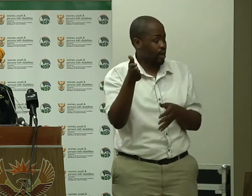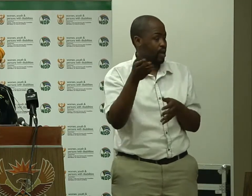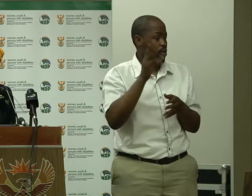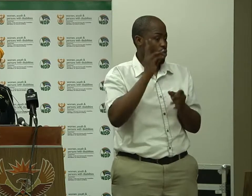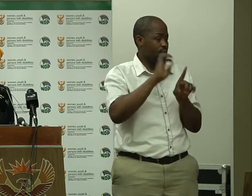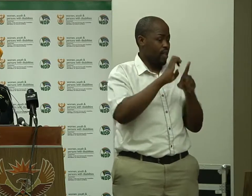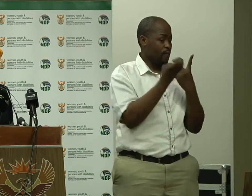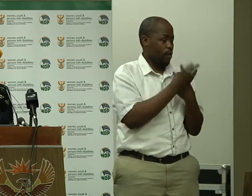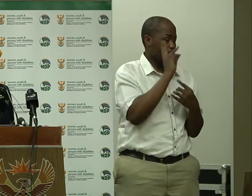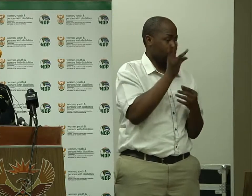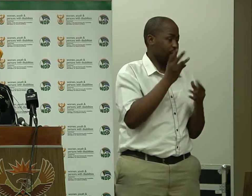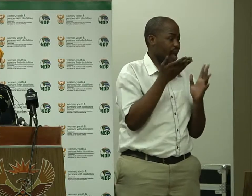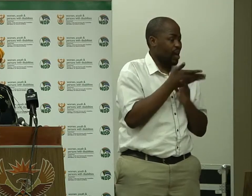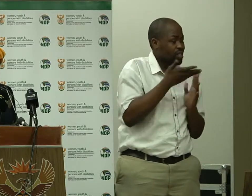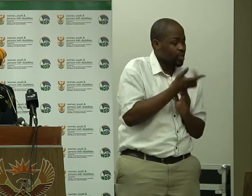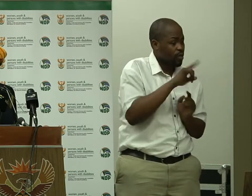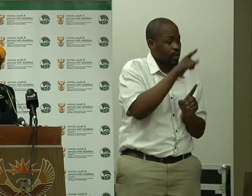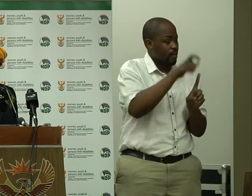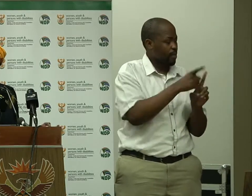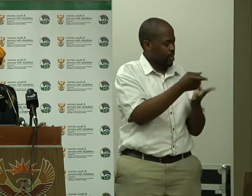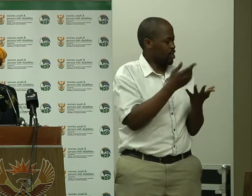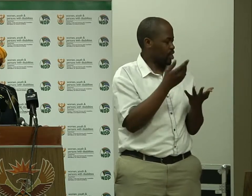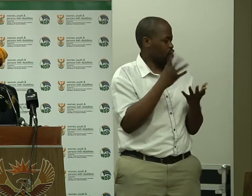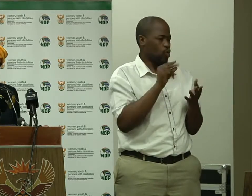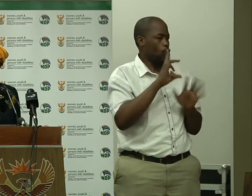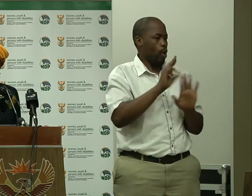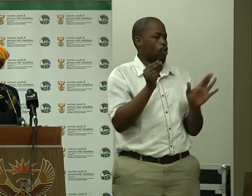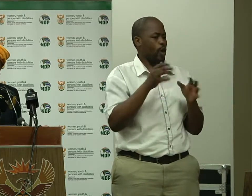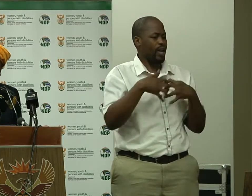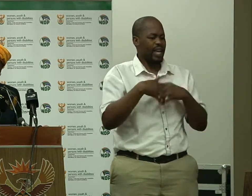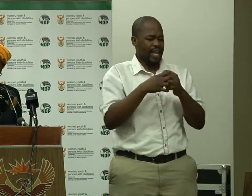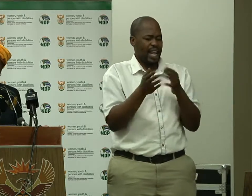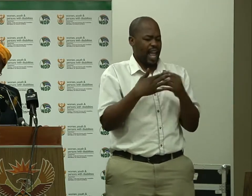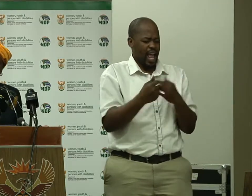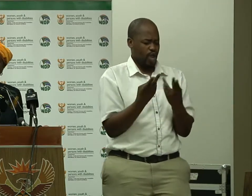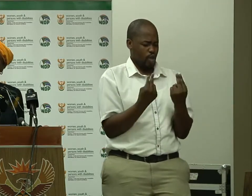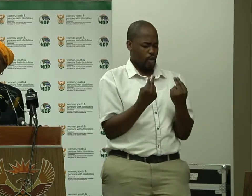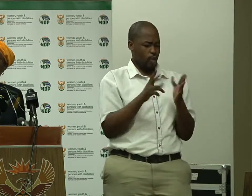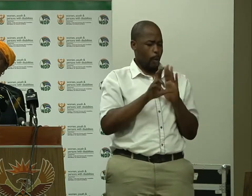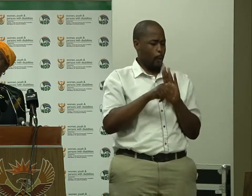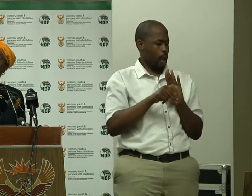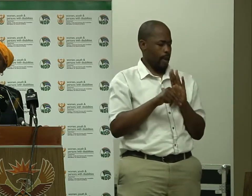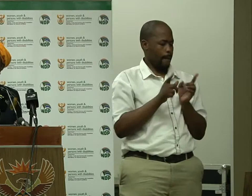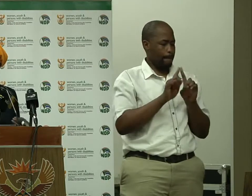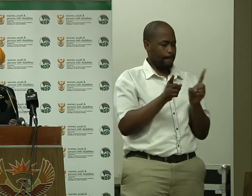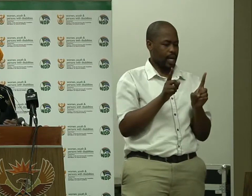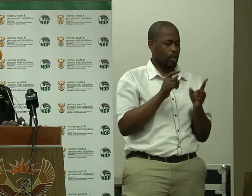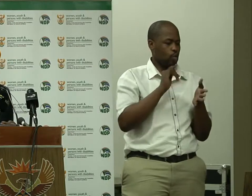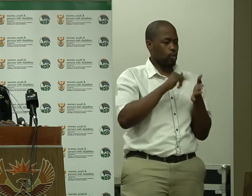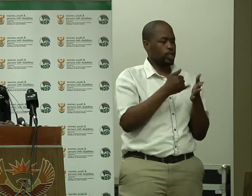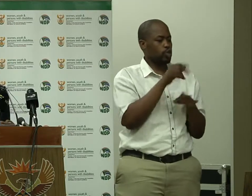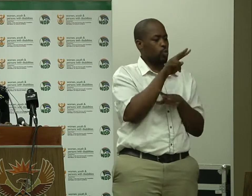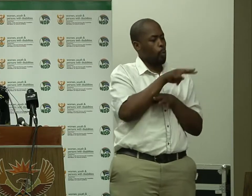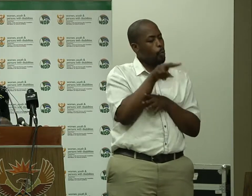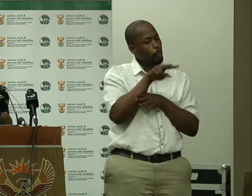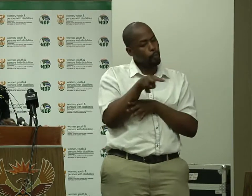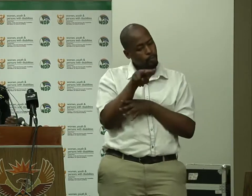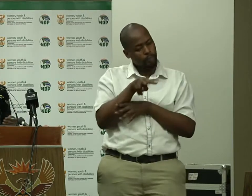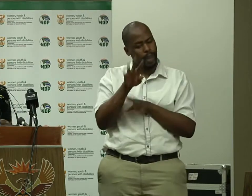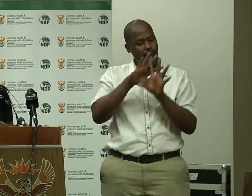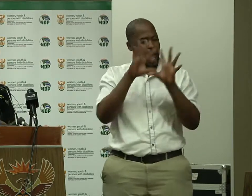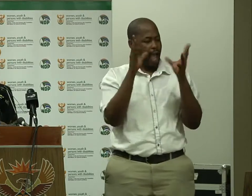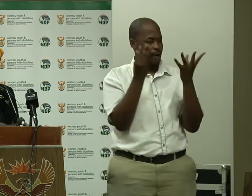be conducive? So we're not coming up with any new policy, but ours will be to monitor and